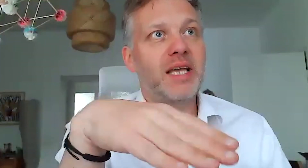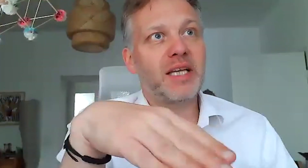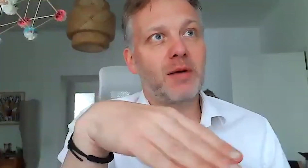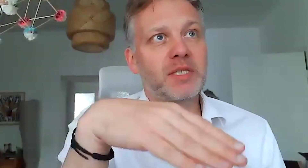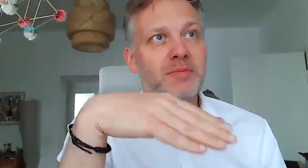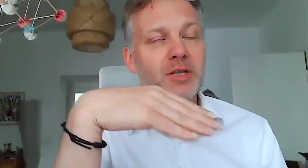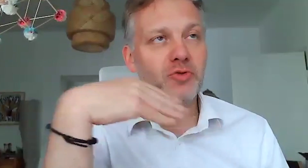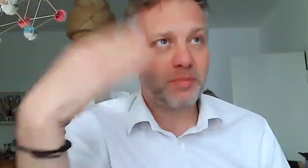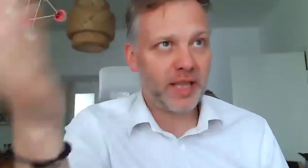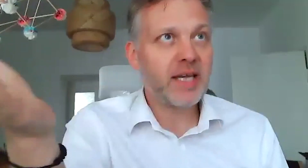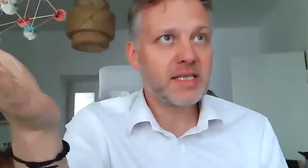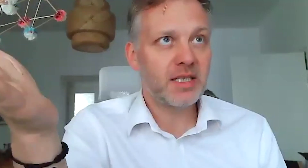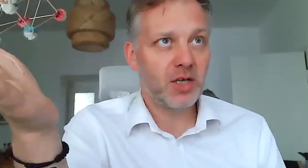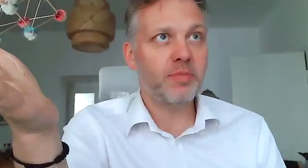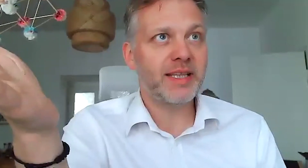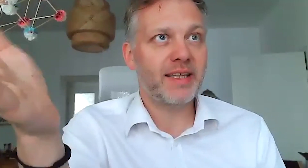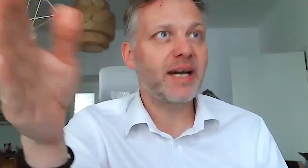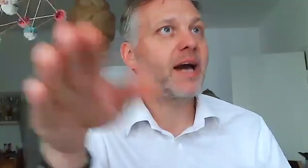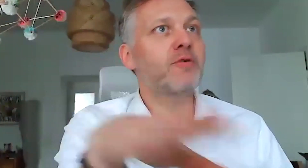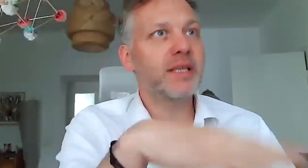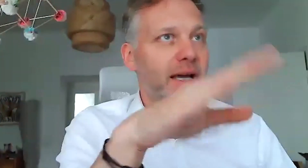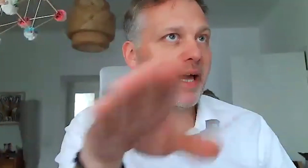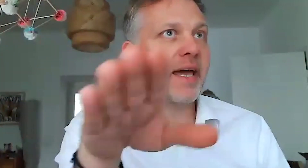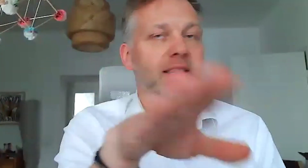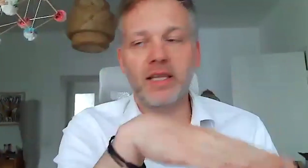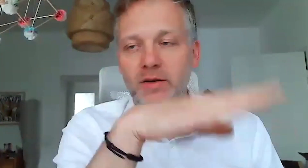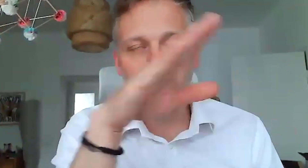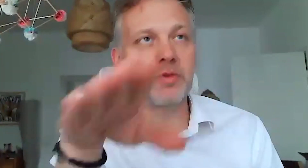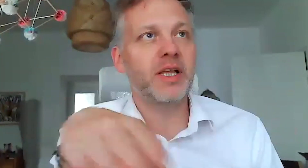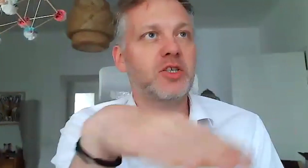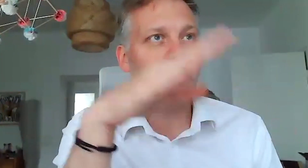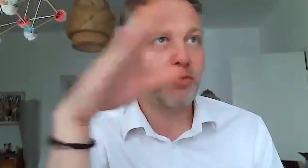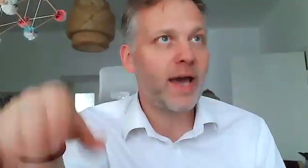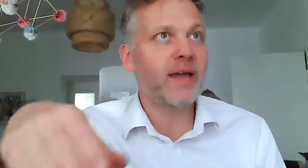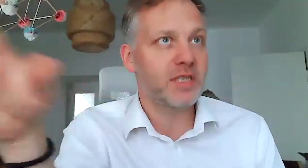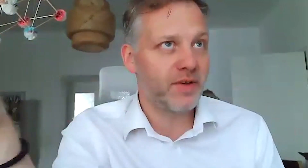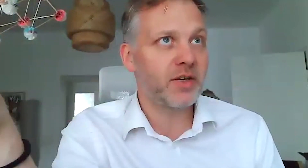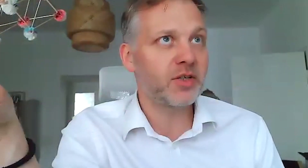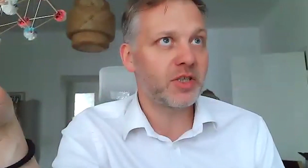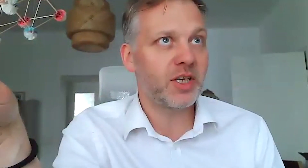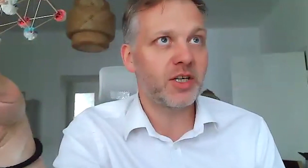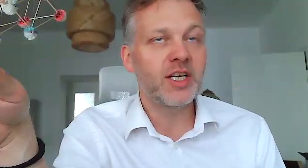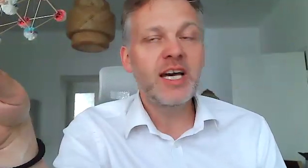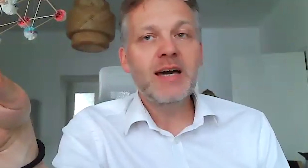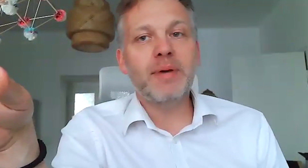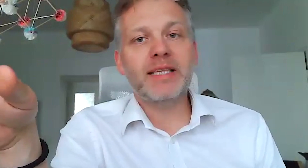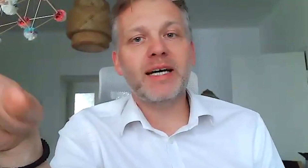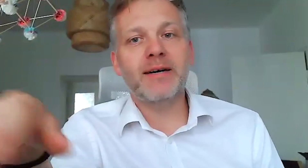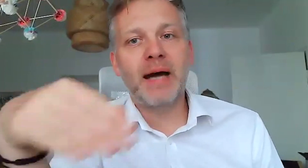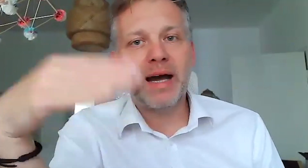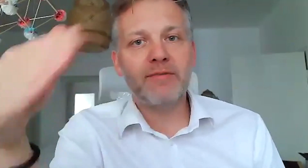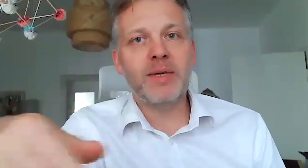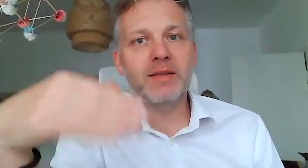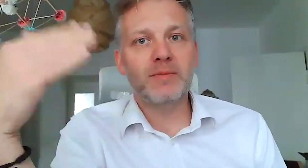I don't think data commons are meant to replace open data. I really like, again, the formulation of waves is very good here.